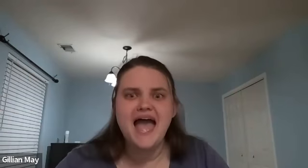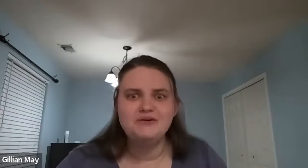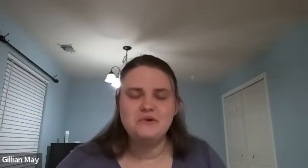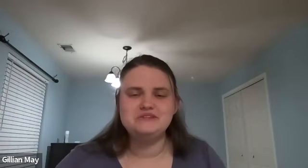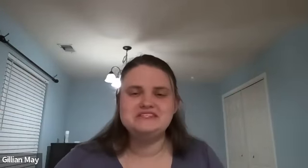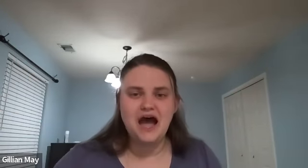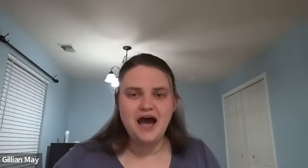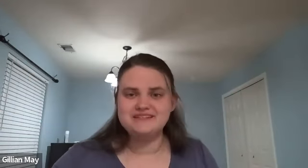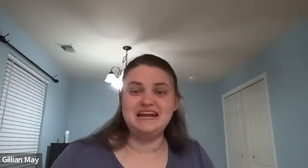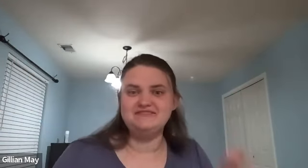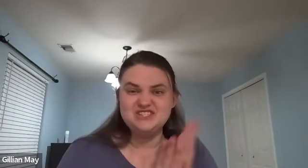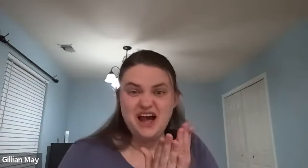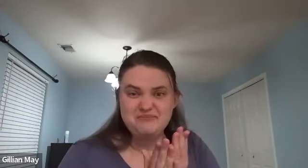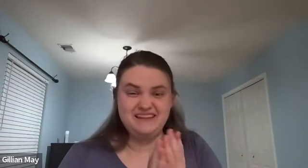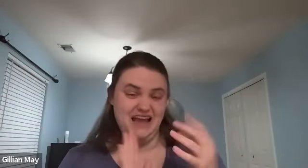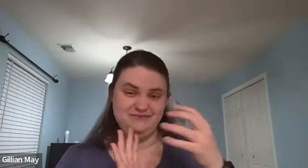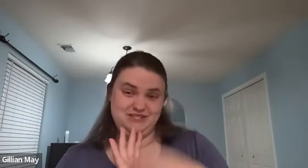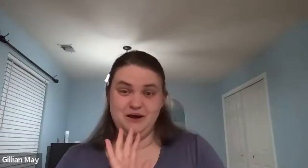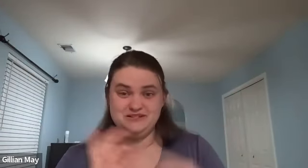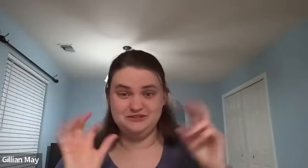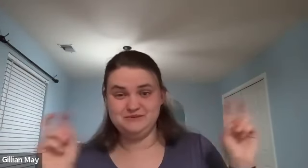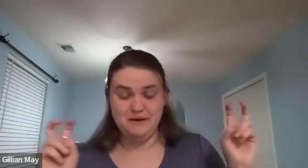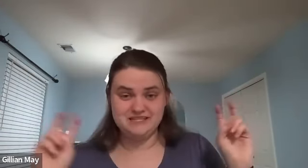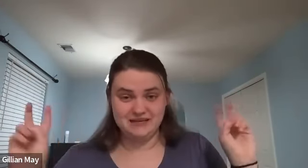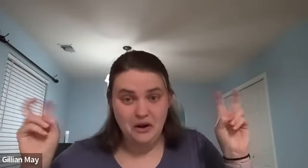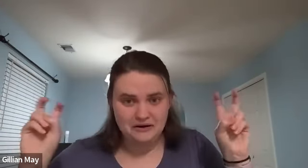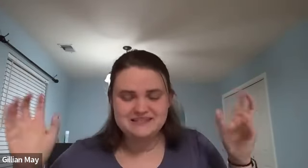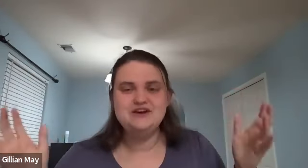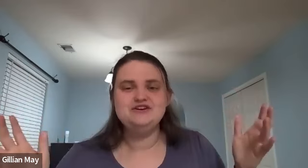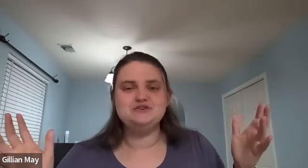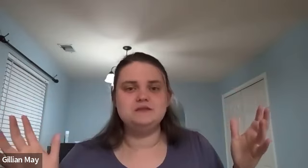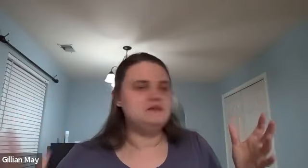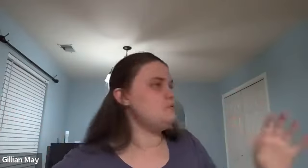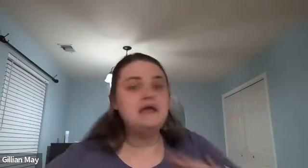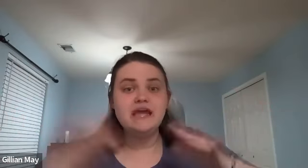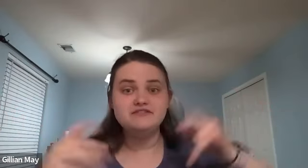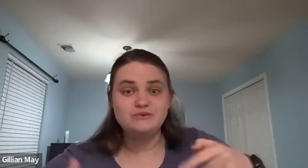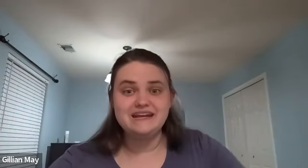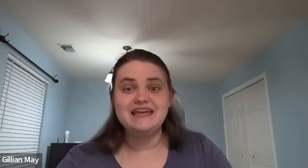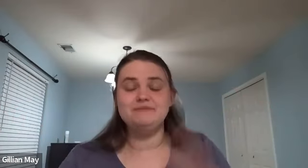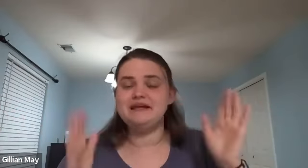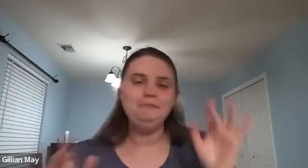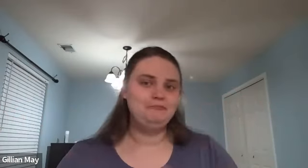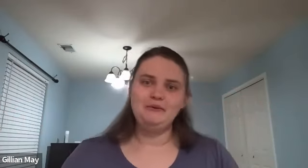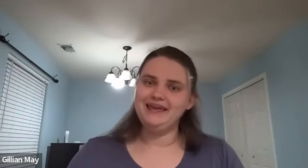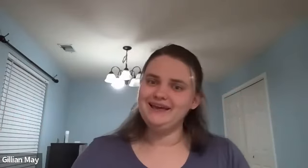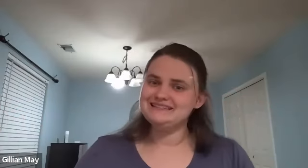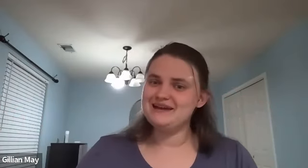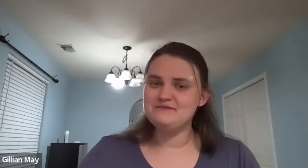mad when we would stop, because I'd have to stop at I'd stop at certain spots, like parts. So they'd be like, wait, we have to read again. I'm like, we can't, it's time for math.